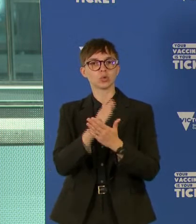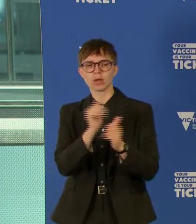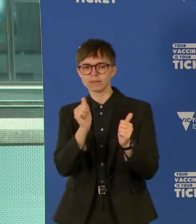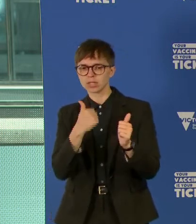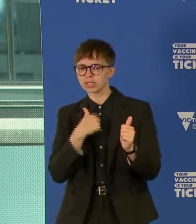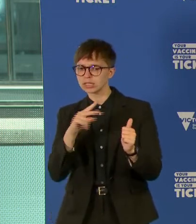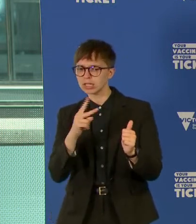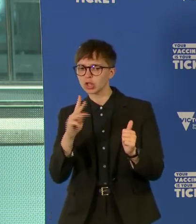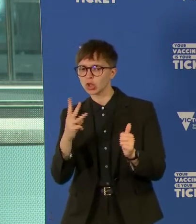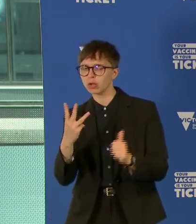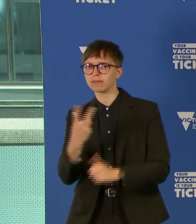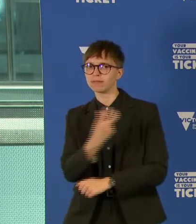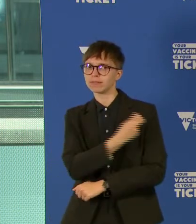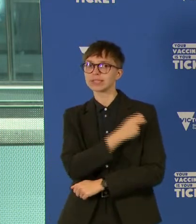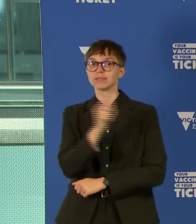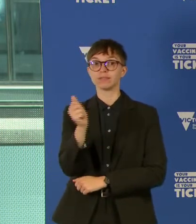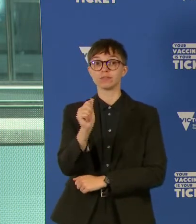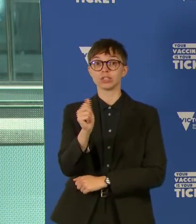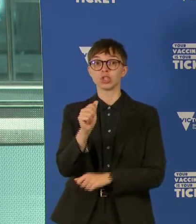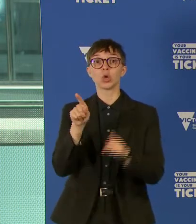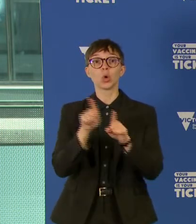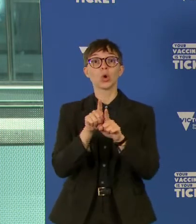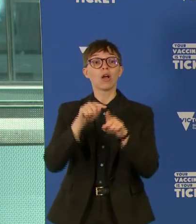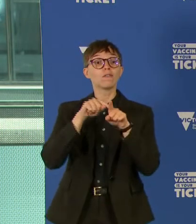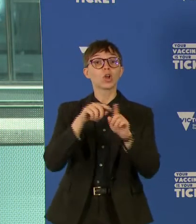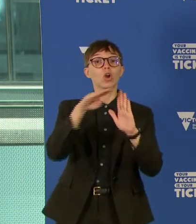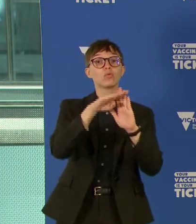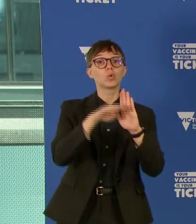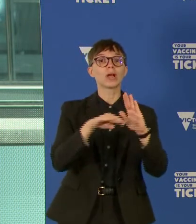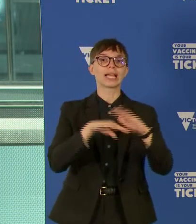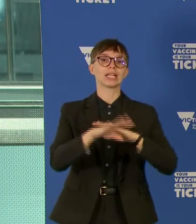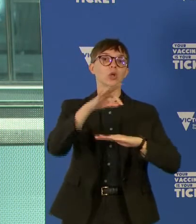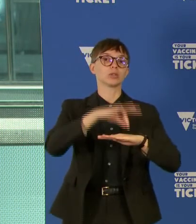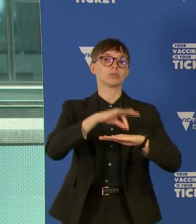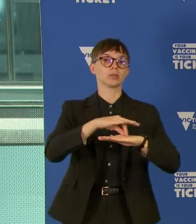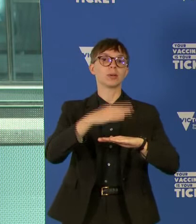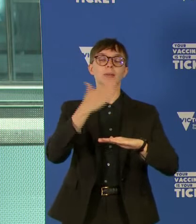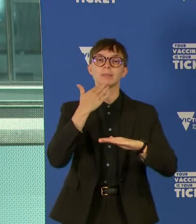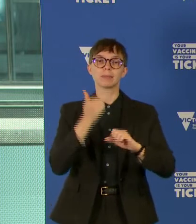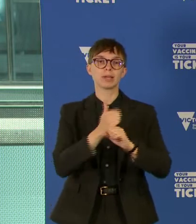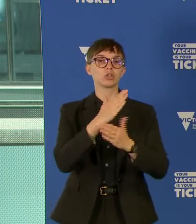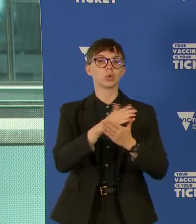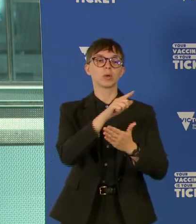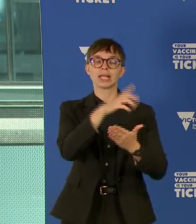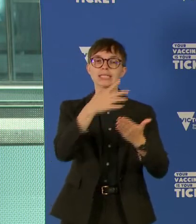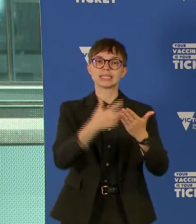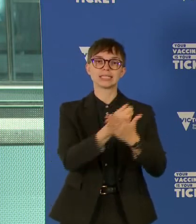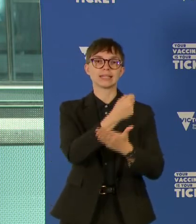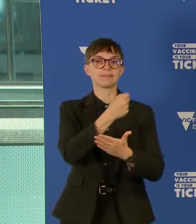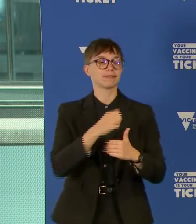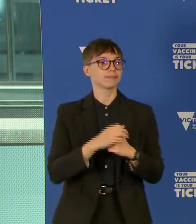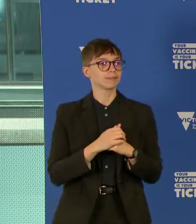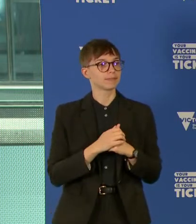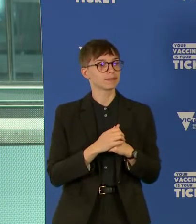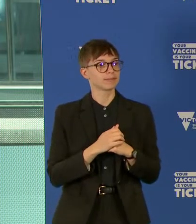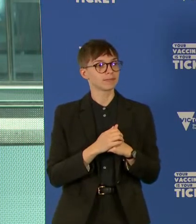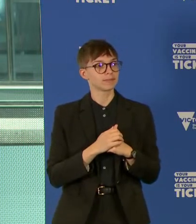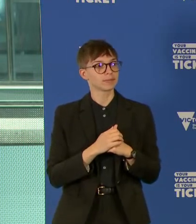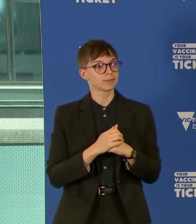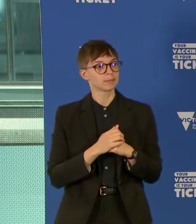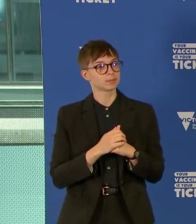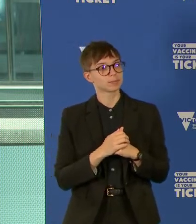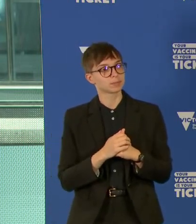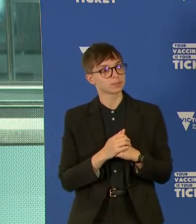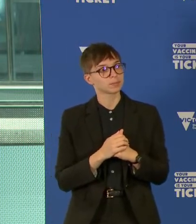restrictions that are now in place to keep our hospitals operating safely. Will there be any work to ensure that people can actually access a rapid antigen test,